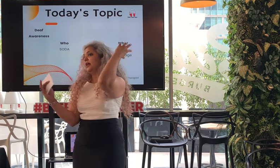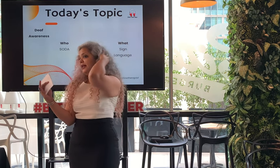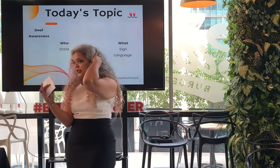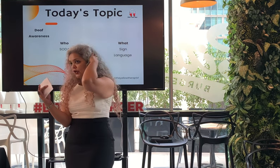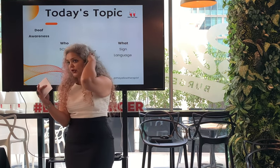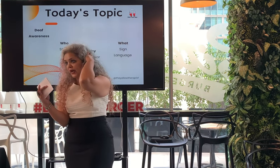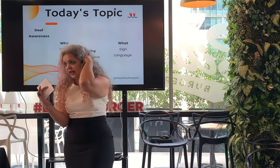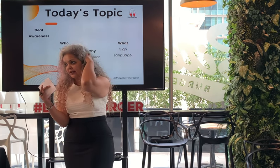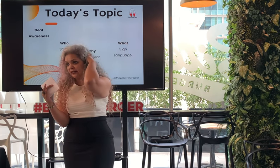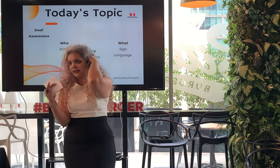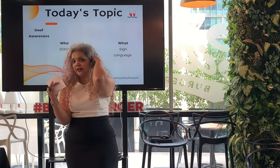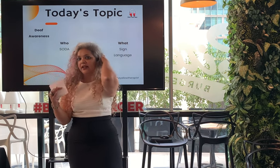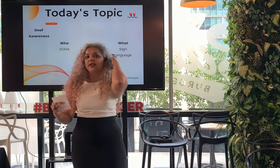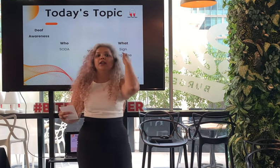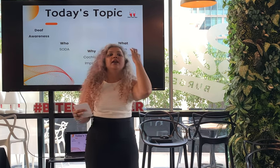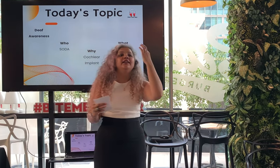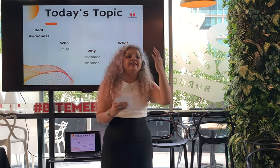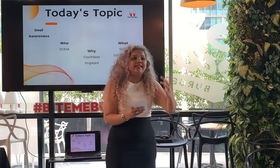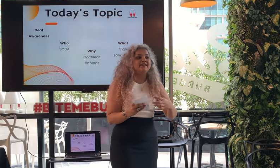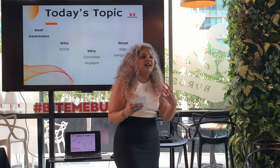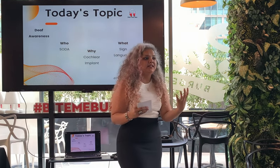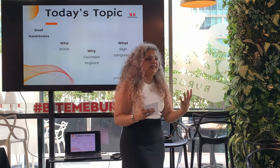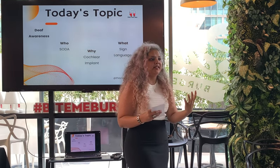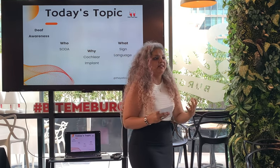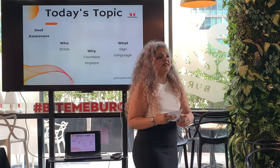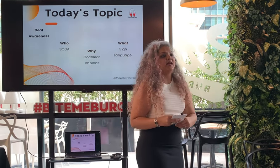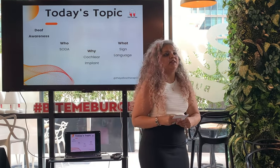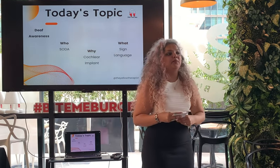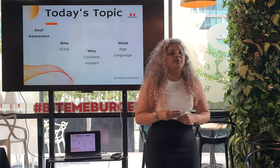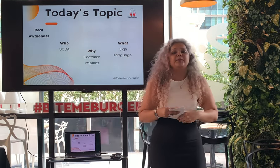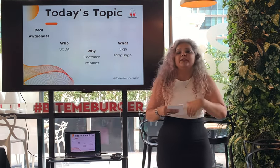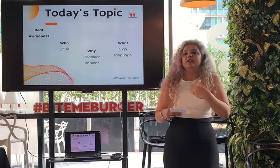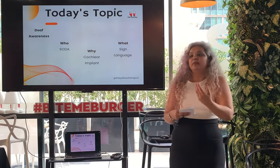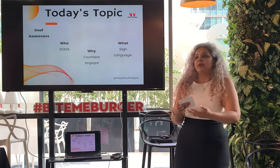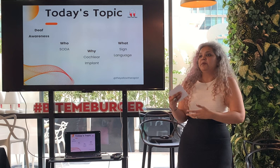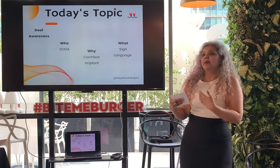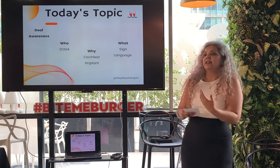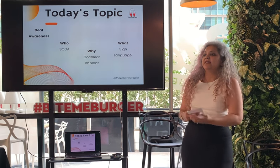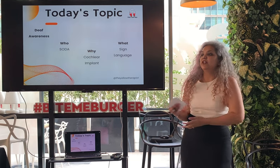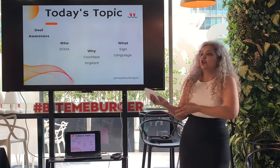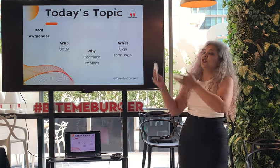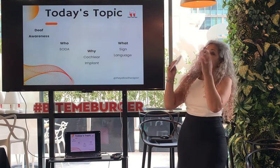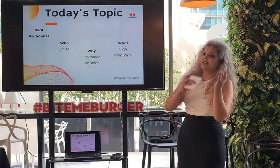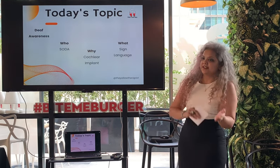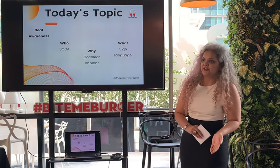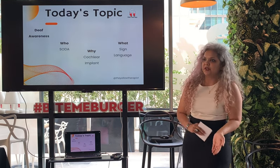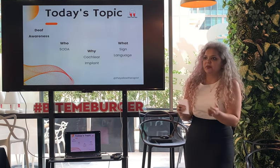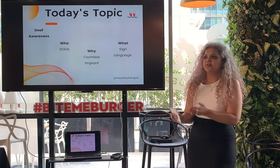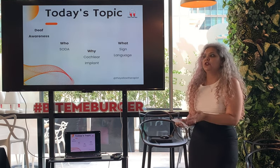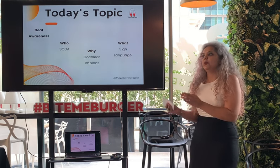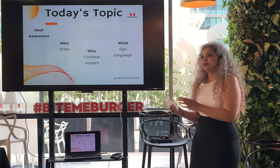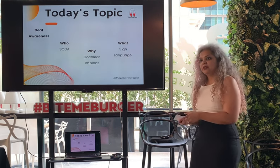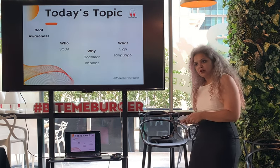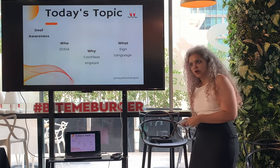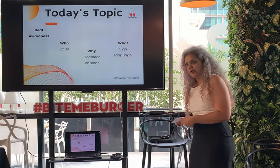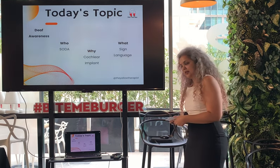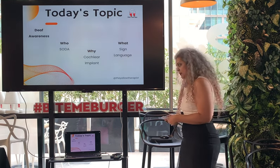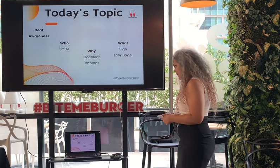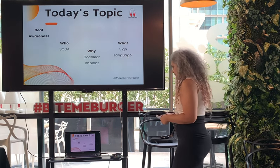hits on your head. These are the things that people, maybe parents are not considering before doing the cochlear implant.